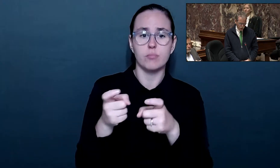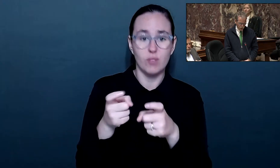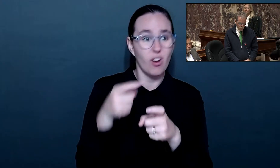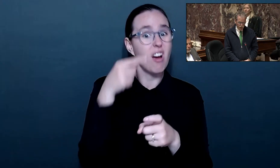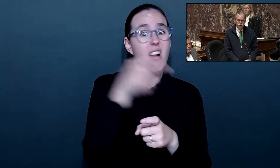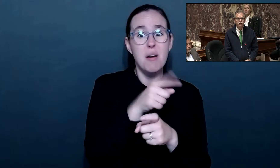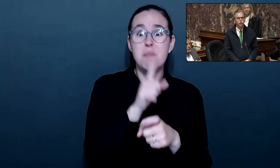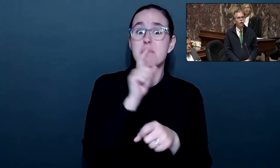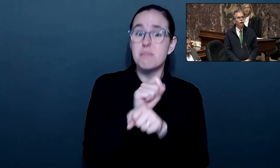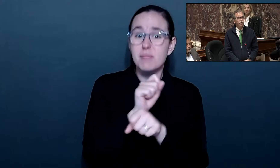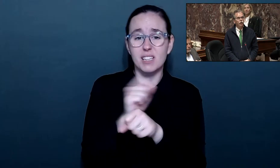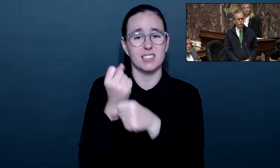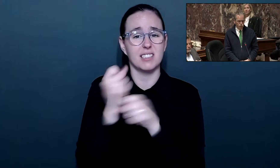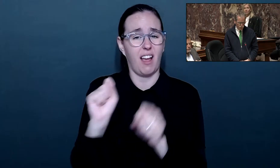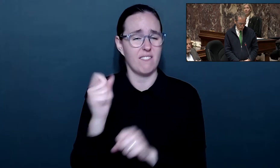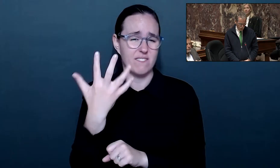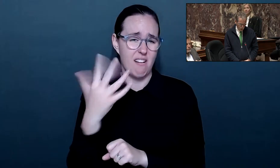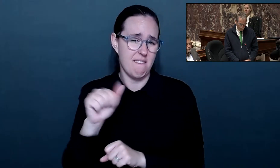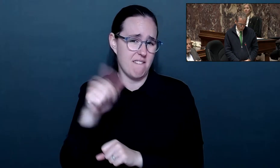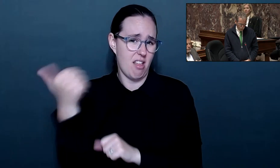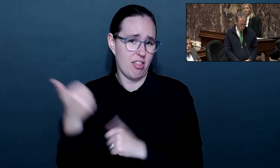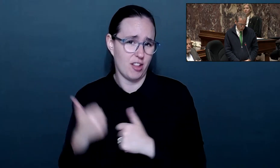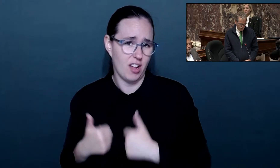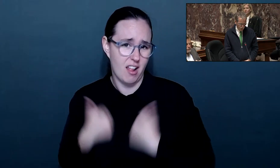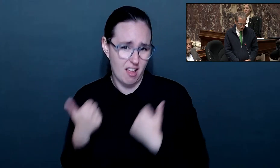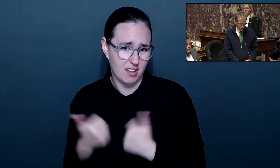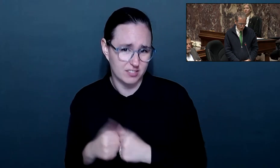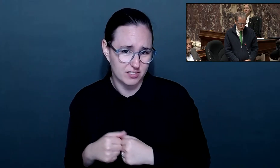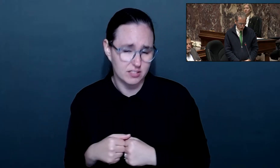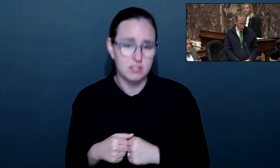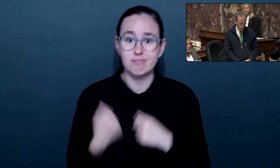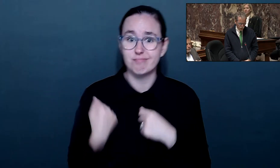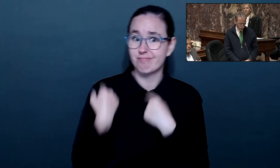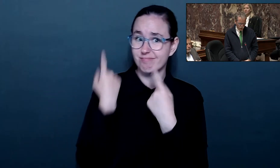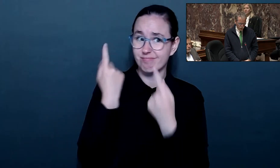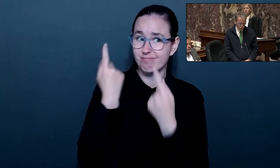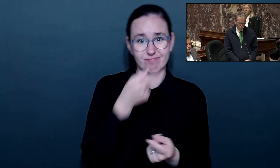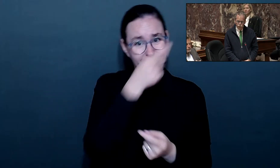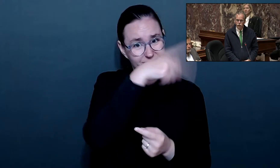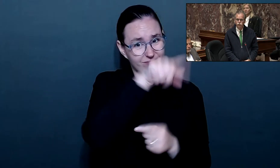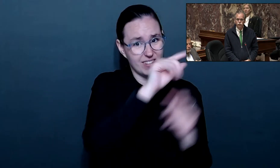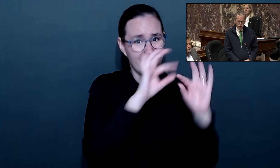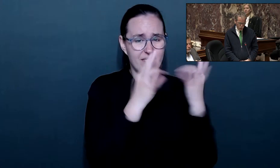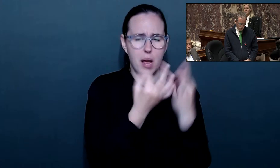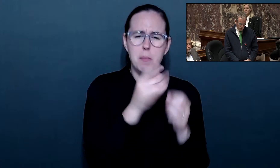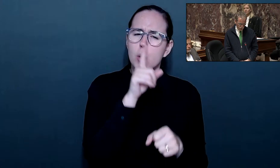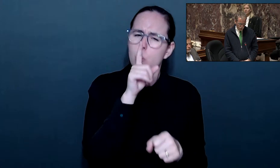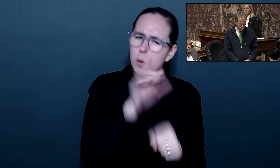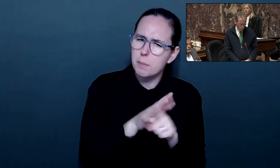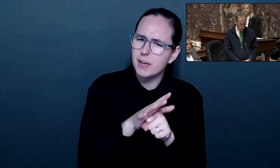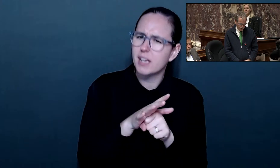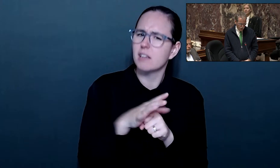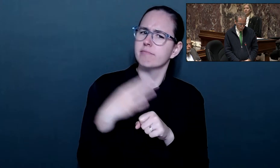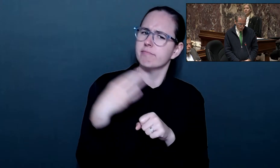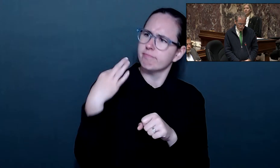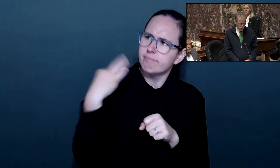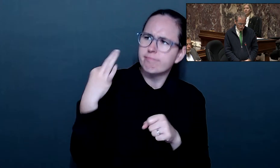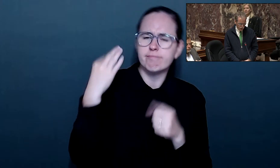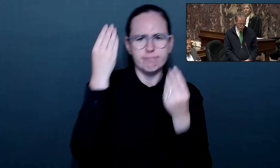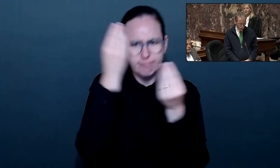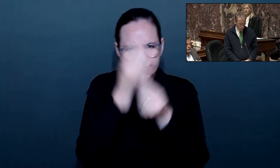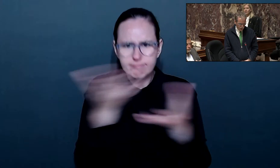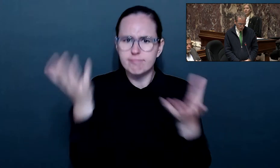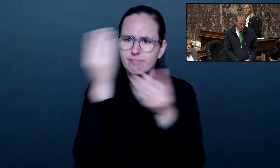BC Transplant, sharing Alistair's story and encouraging others to consider registering as organ donors.